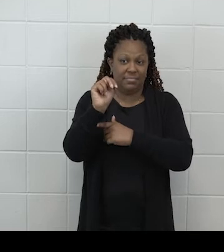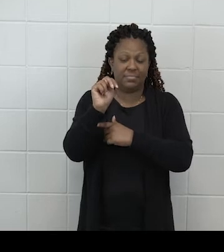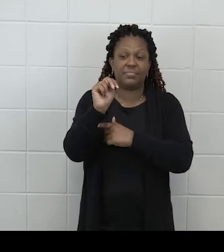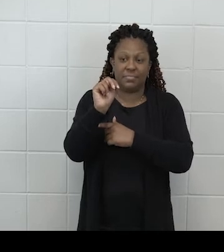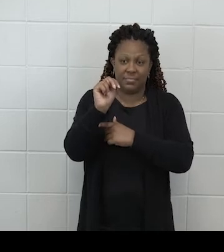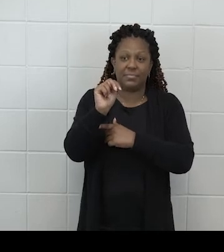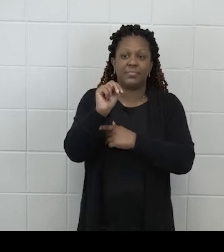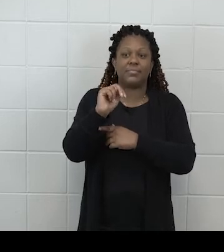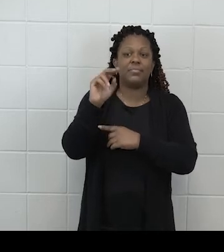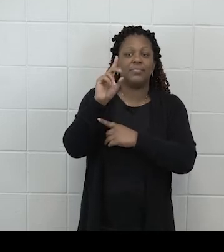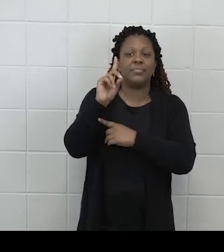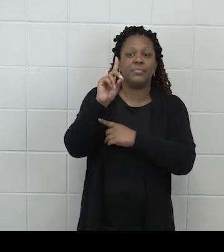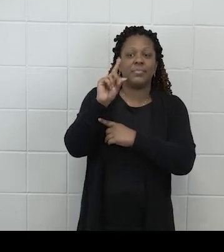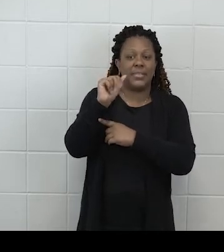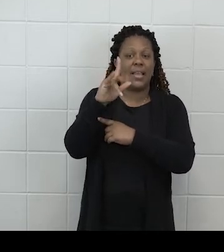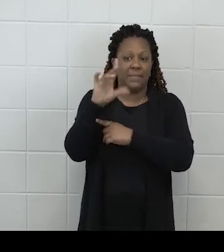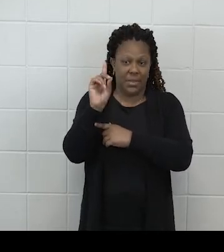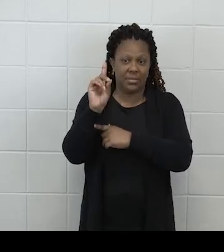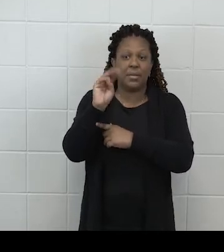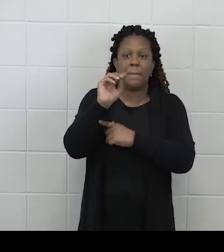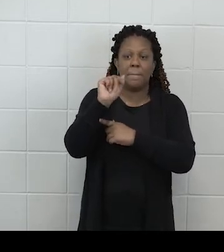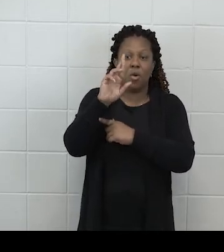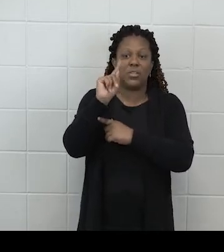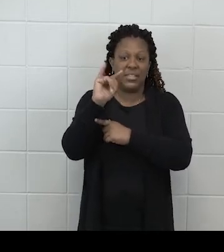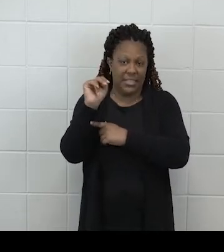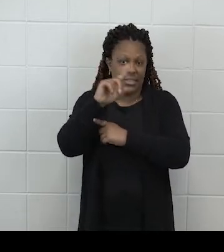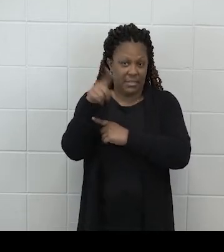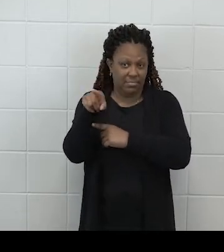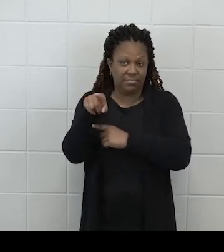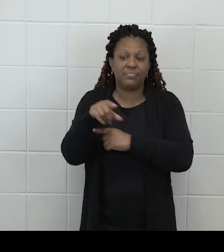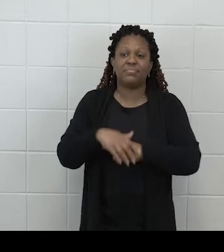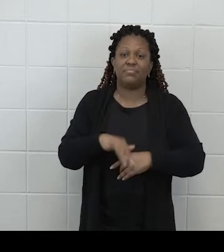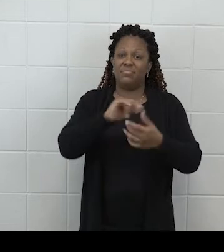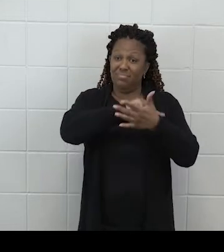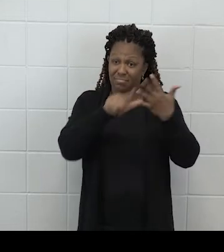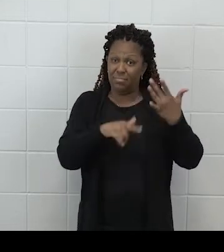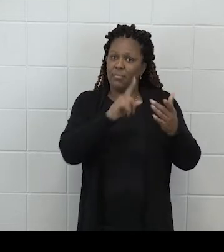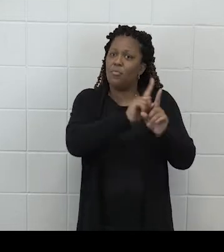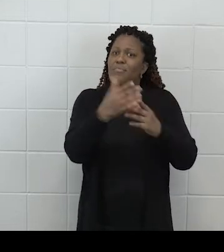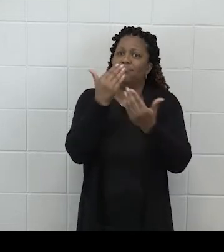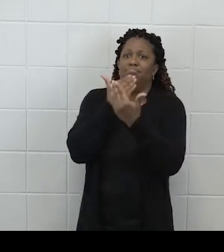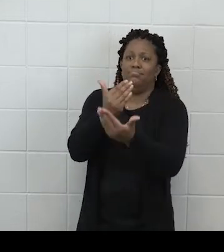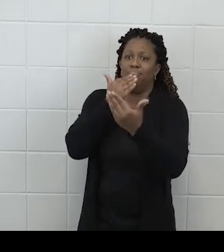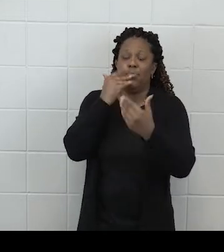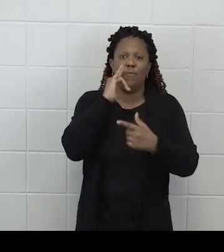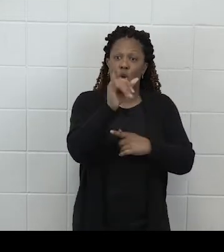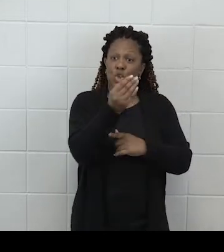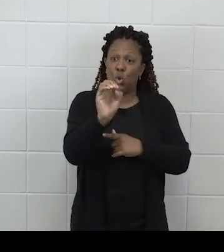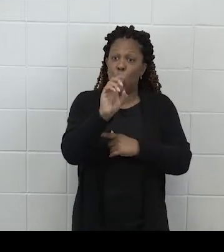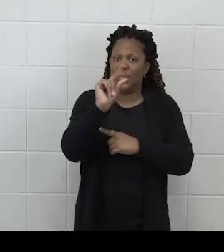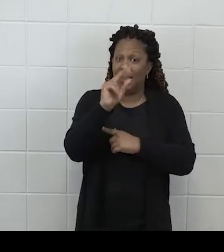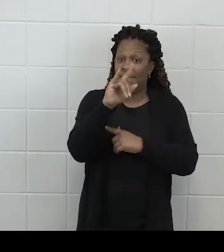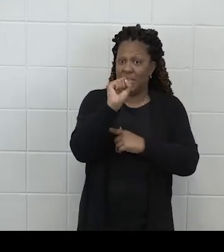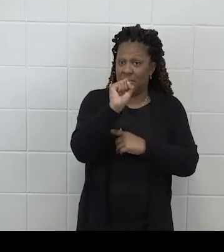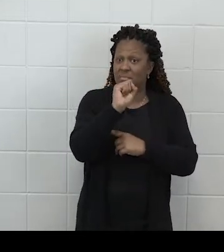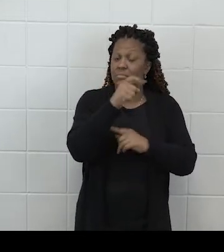sermon. It is my great honor and privilege to welcome Presiding Elder Stacy Smith of the African